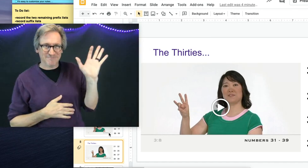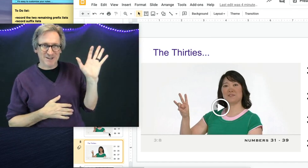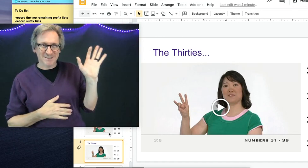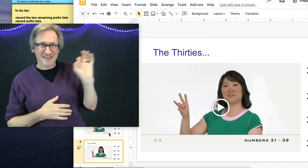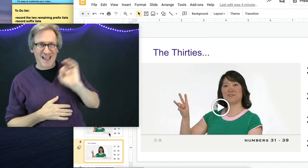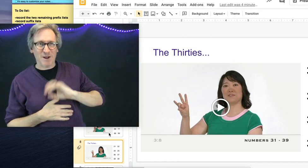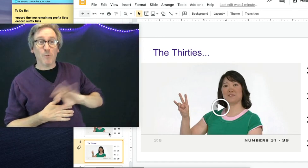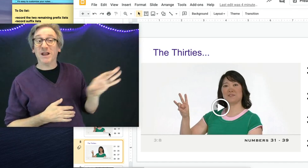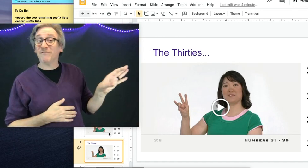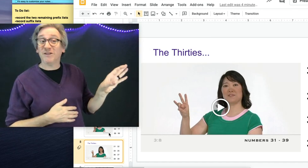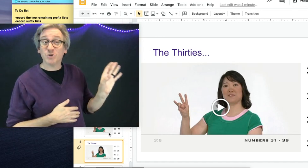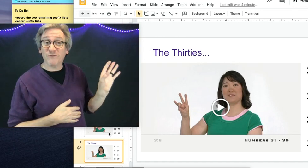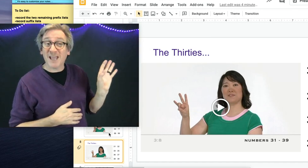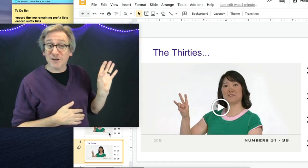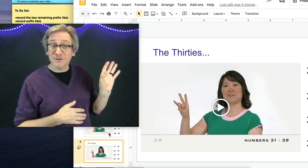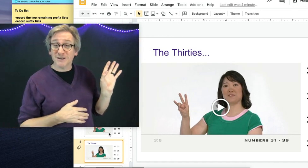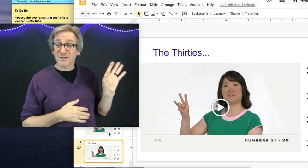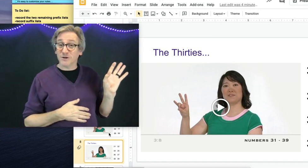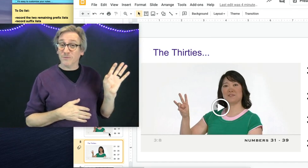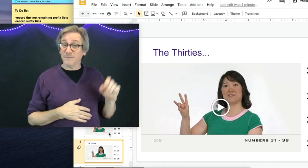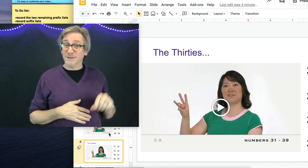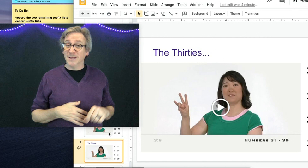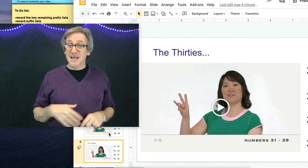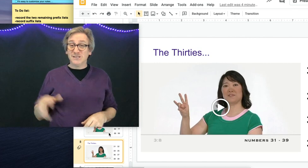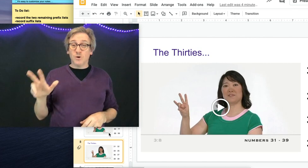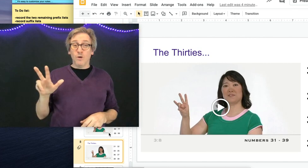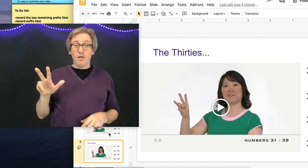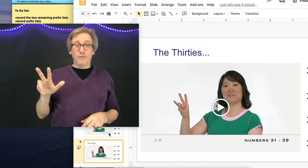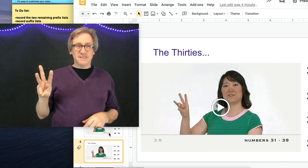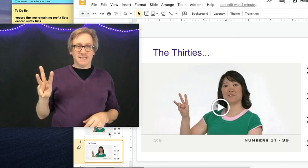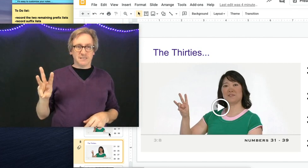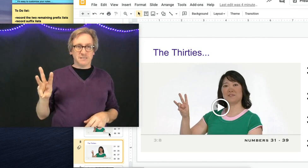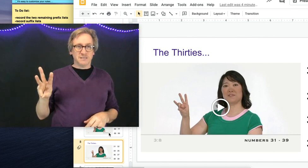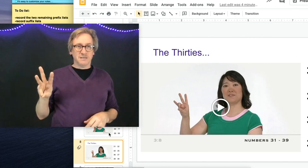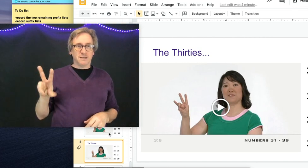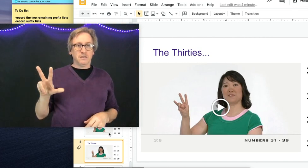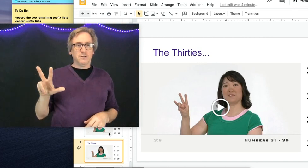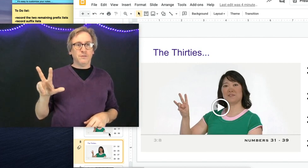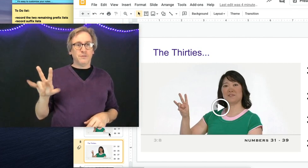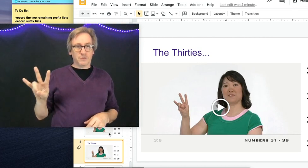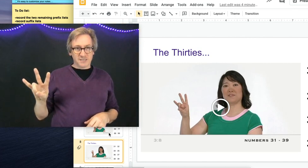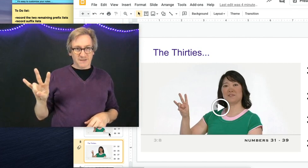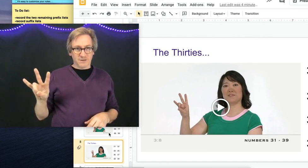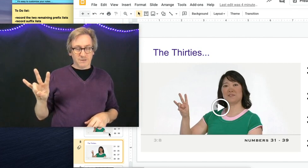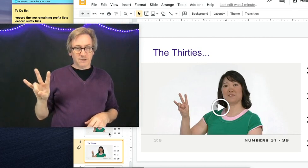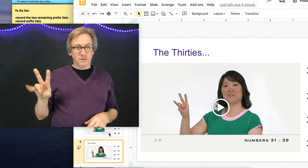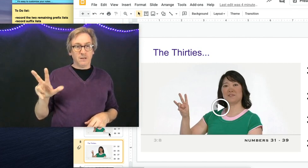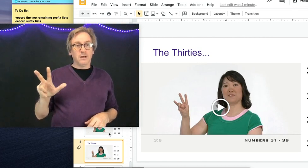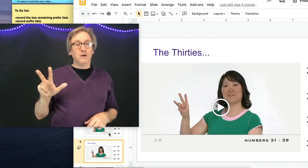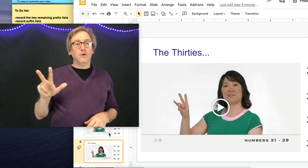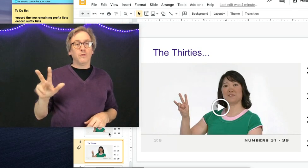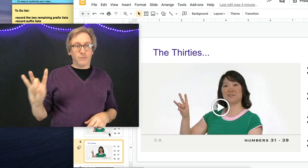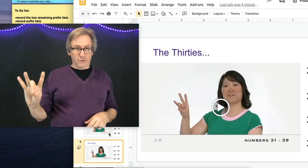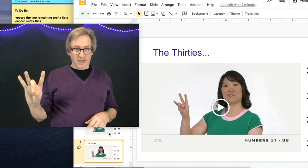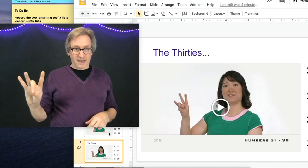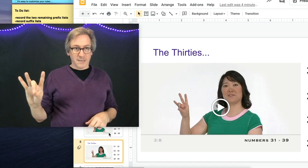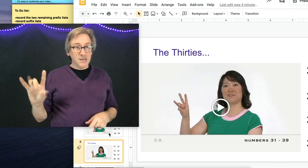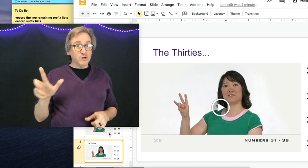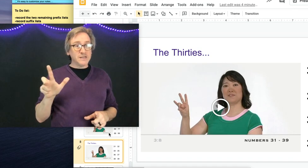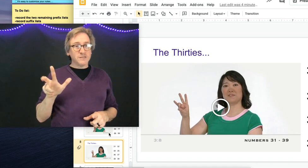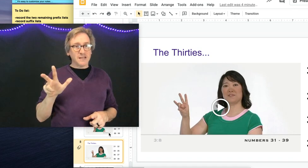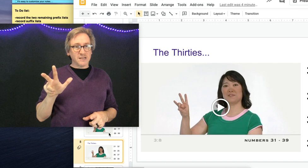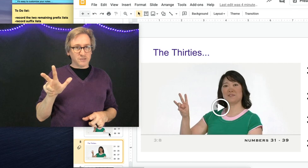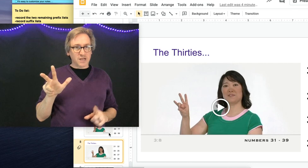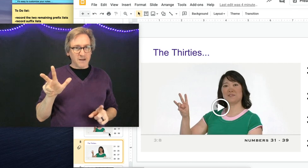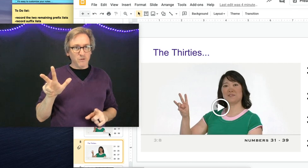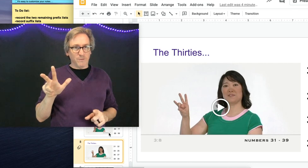had to. I went on a short vacation. Don't mind me. So 36, 37, 38. Notice